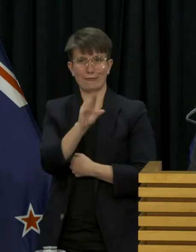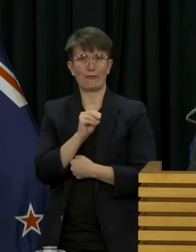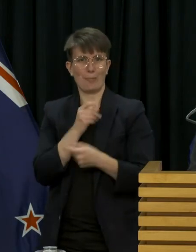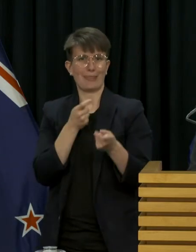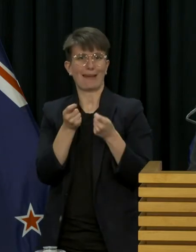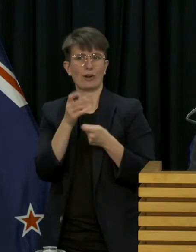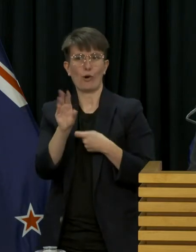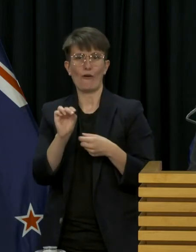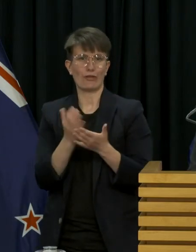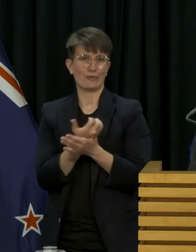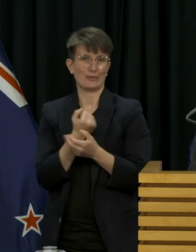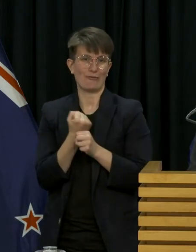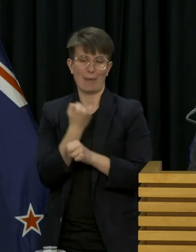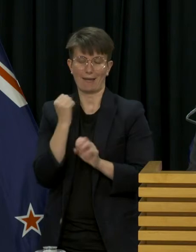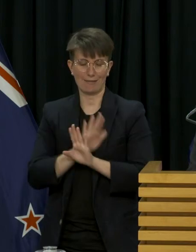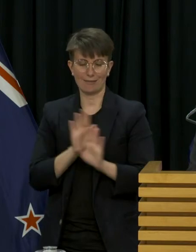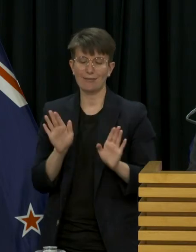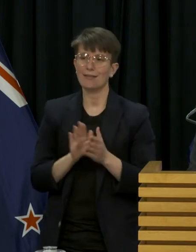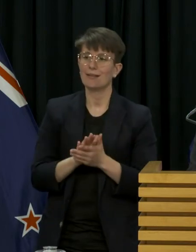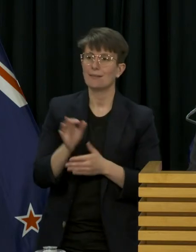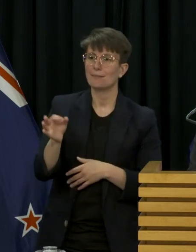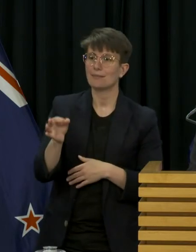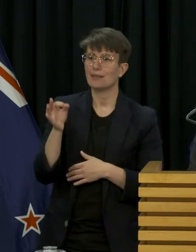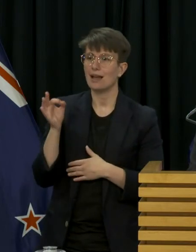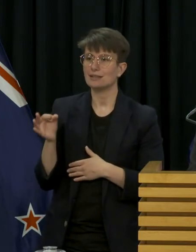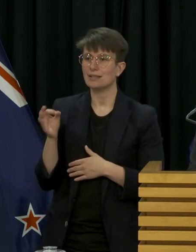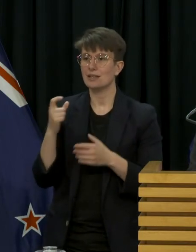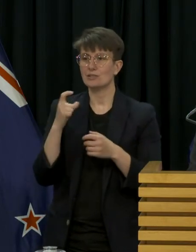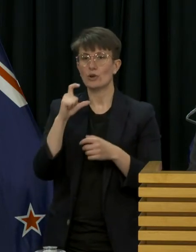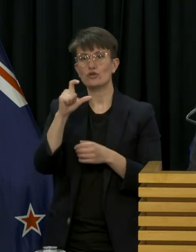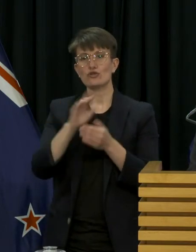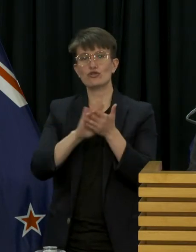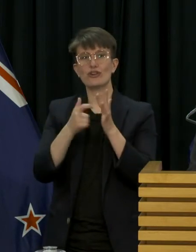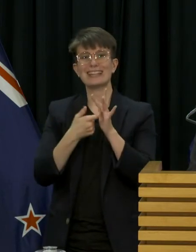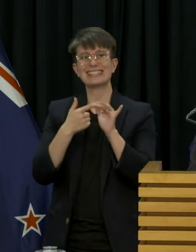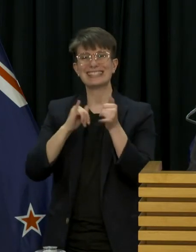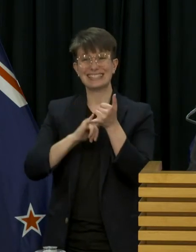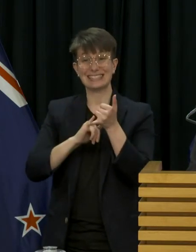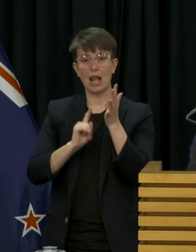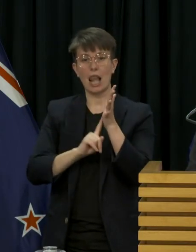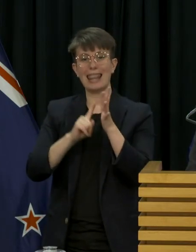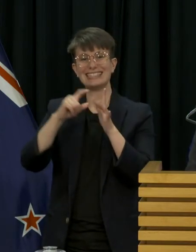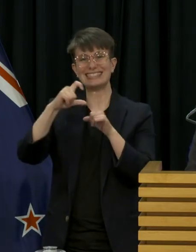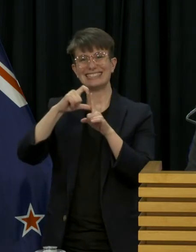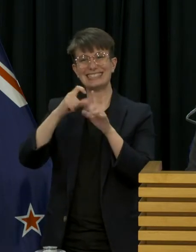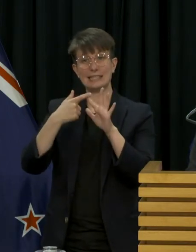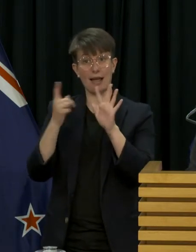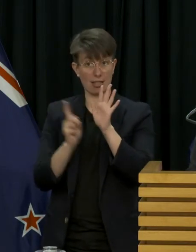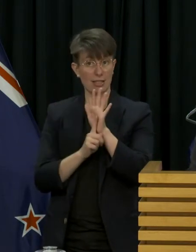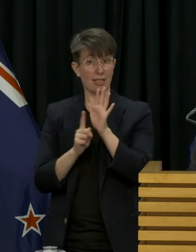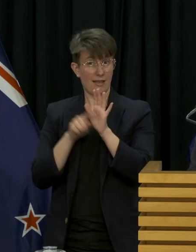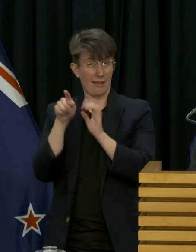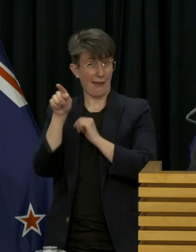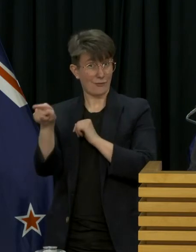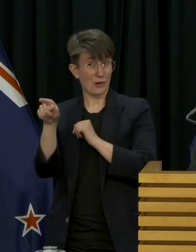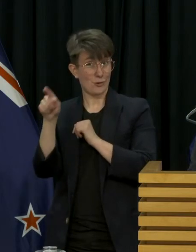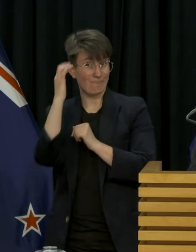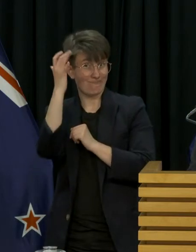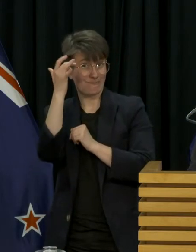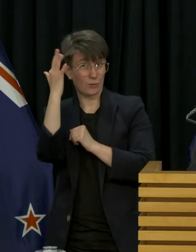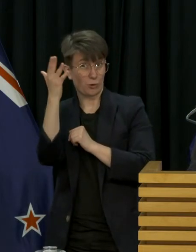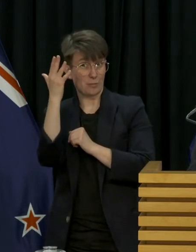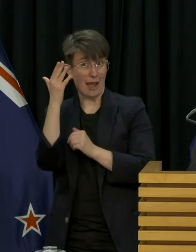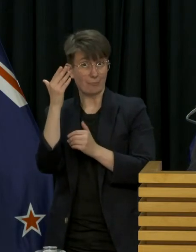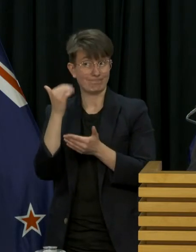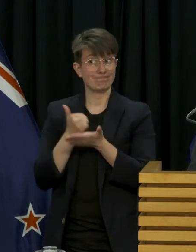support New Zealand businessman Chris Liddell's bid for head of OECD? We haven't made the final decision as yet as to who Cabinet will